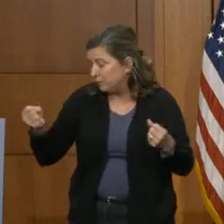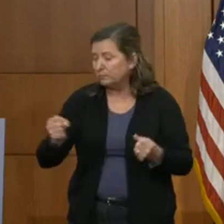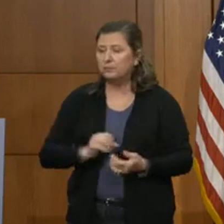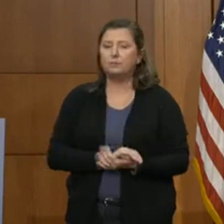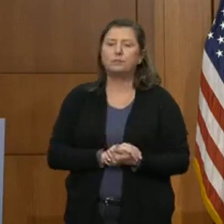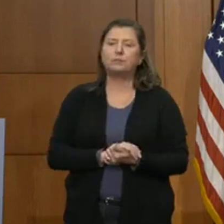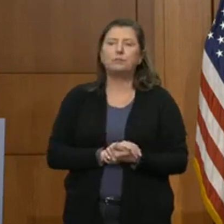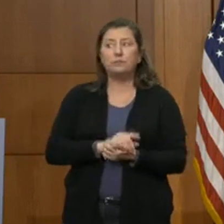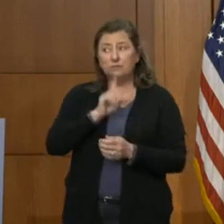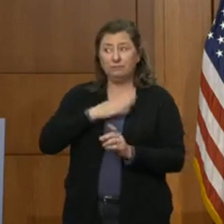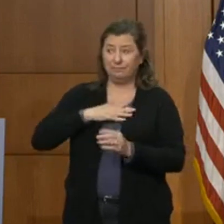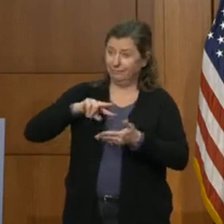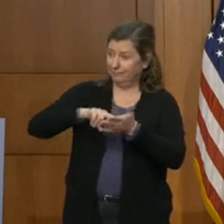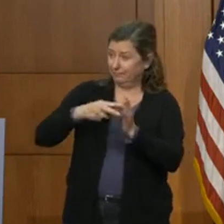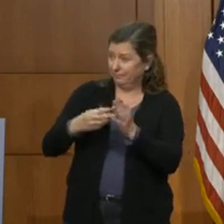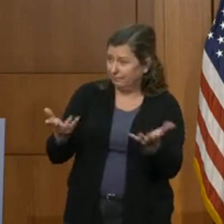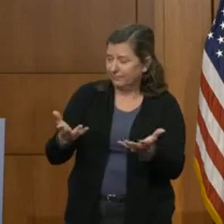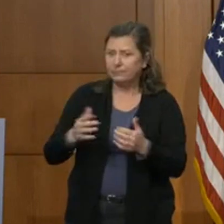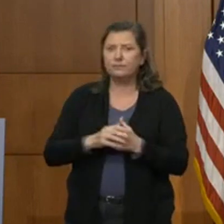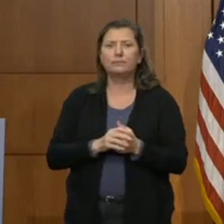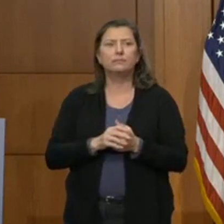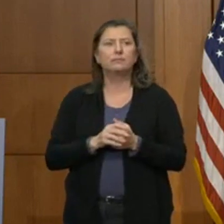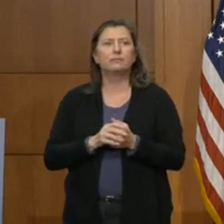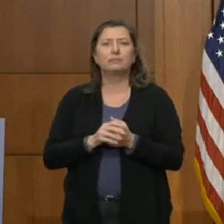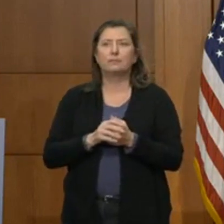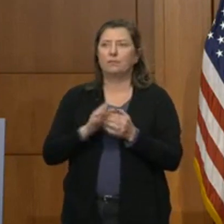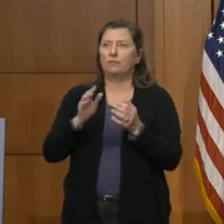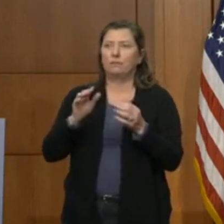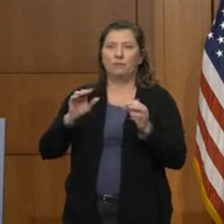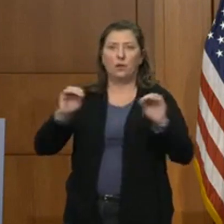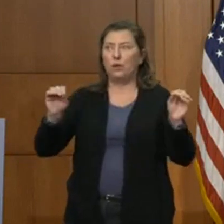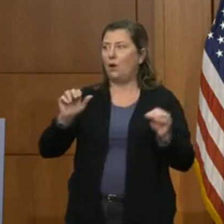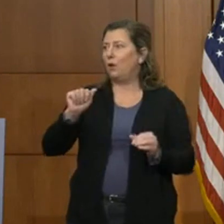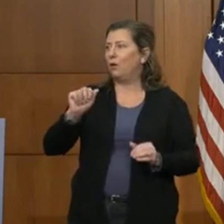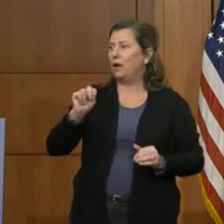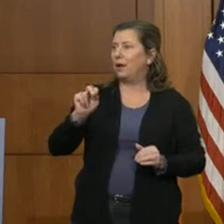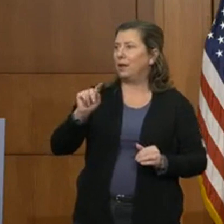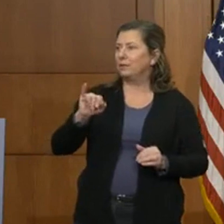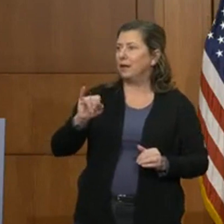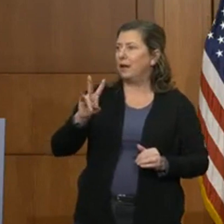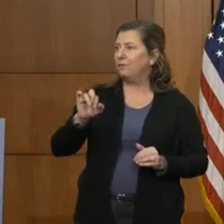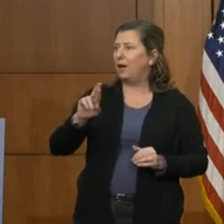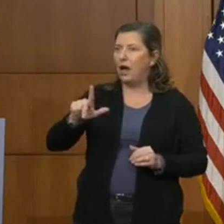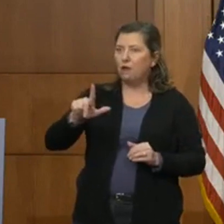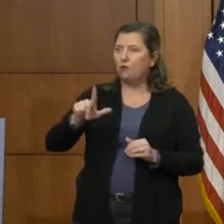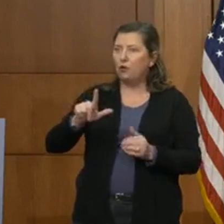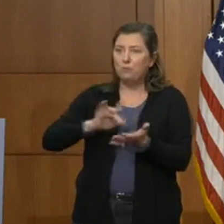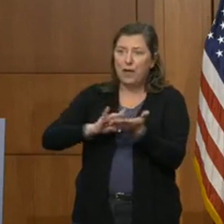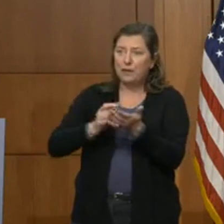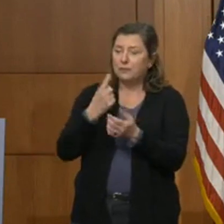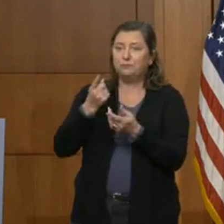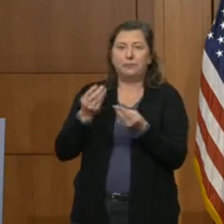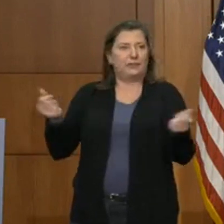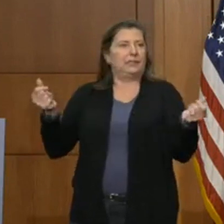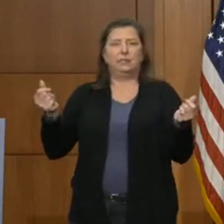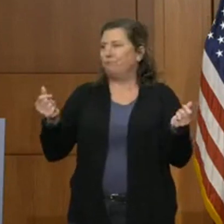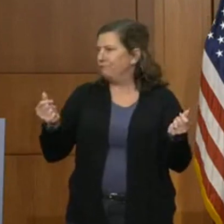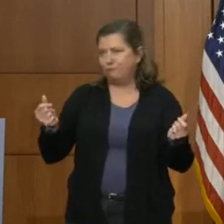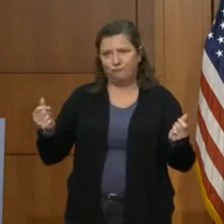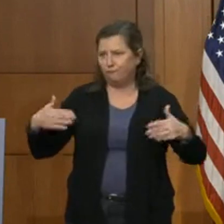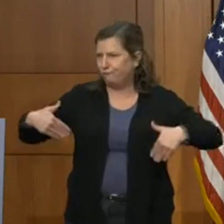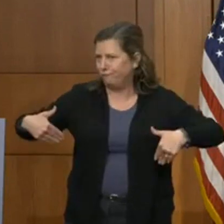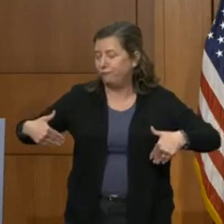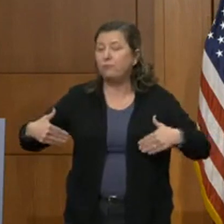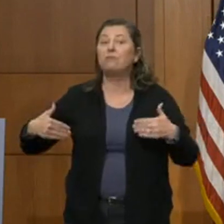was referring to is there is no known antiviral agent thus far. There are trials going